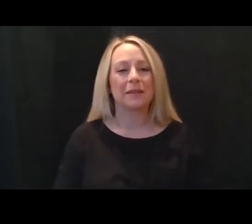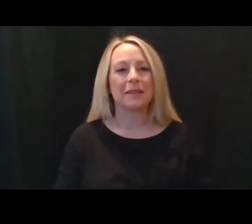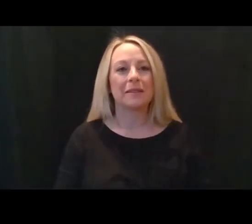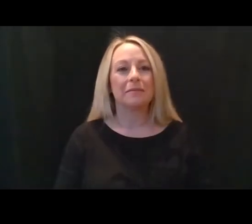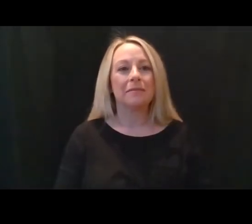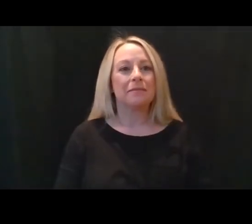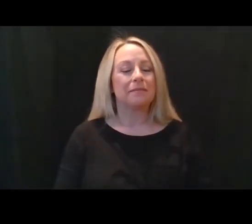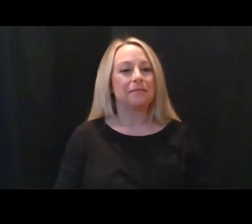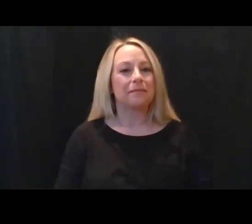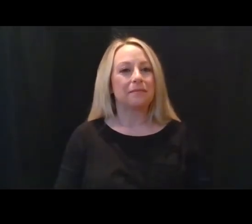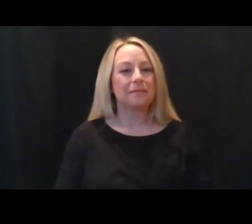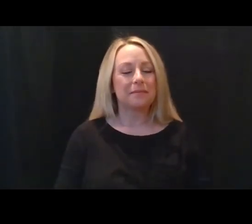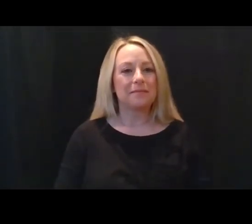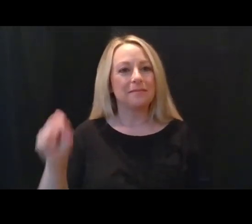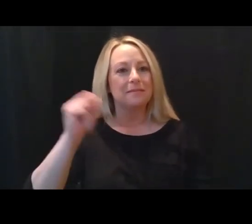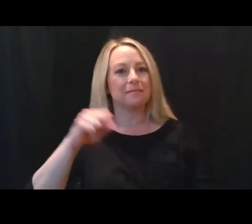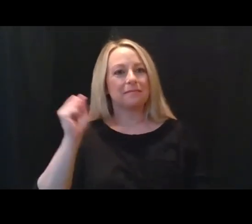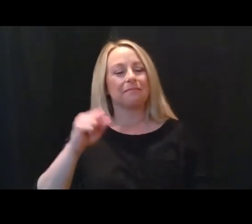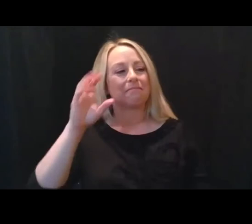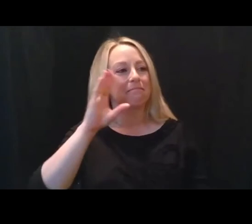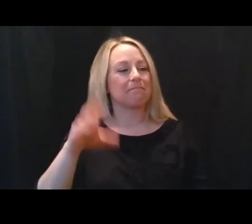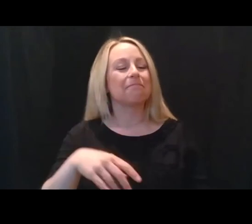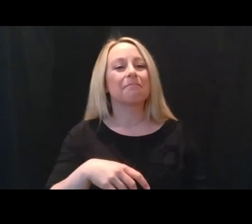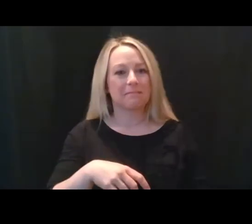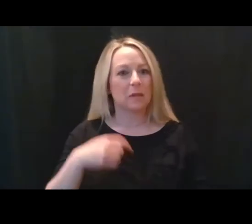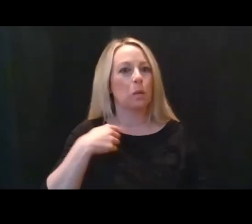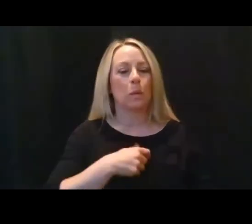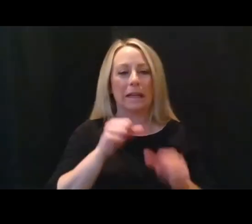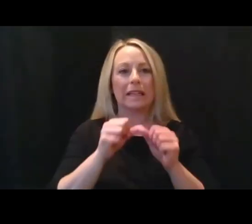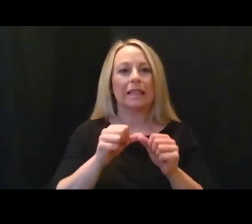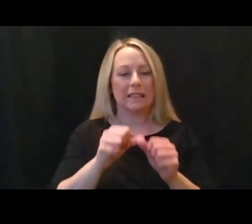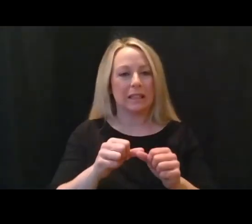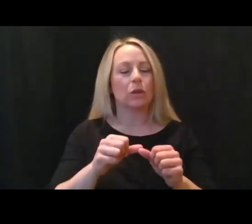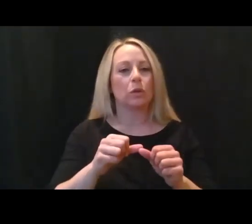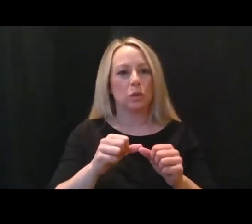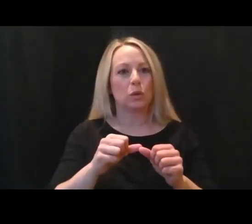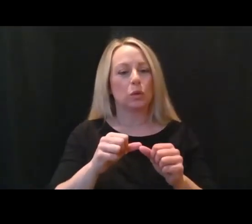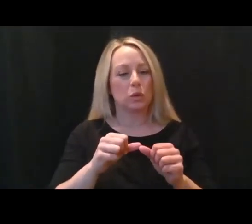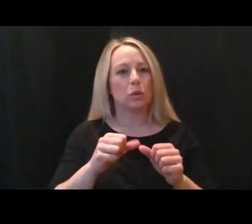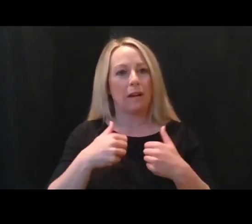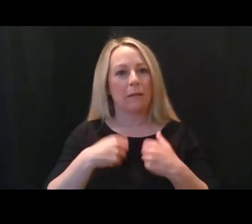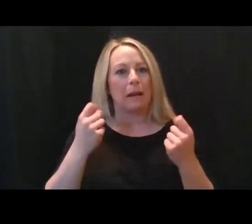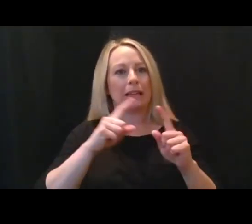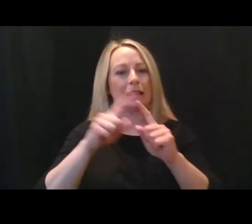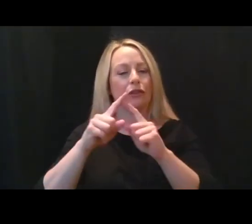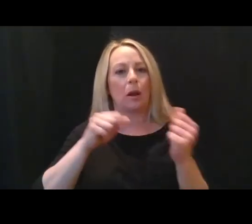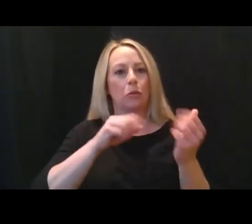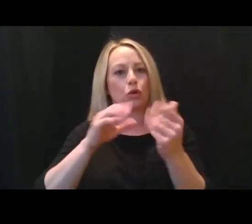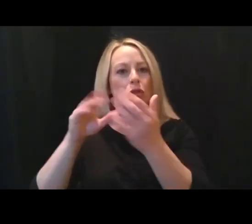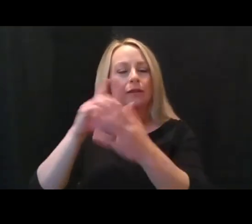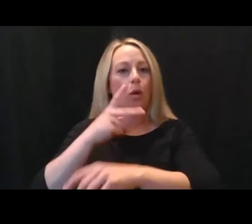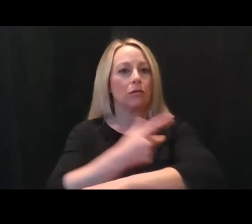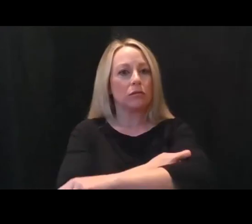Yeah, so we have continued to do a number of different things to get vaccine out, whether that's going